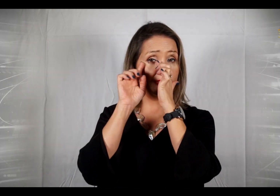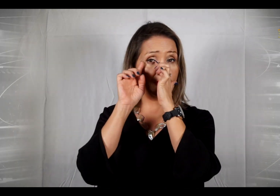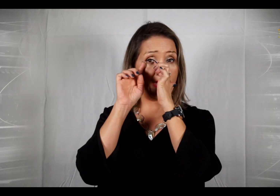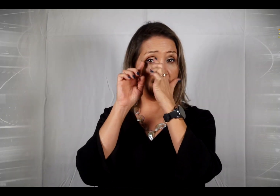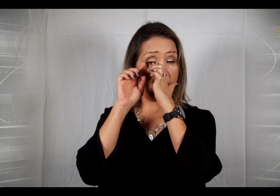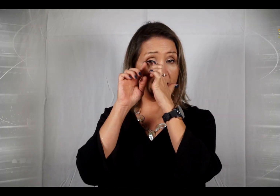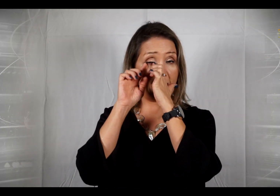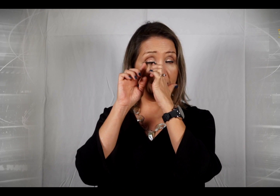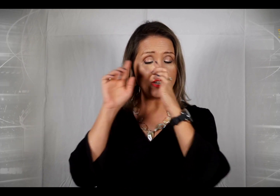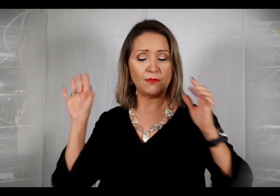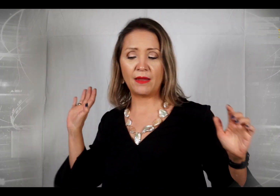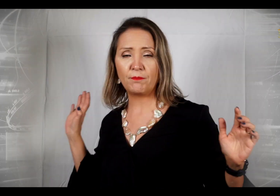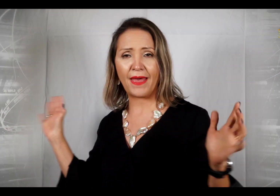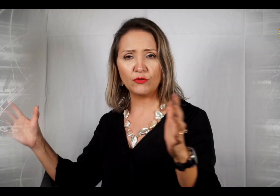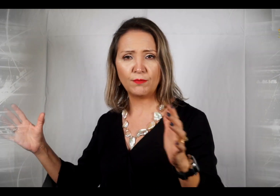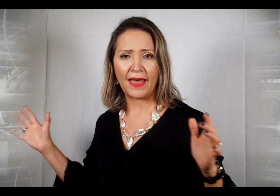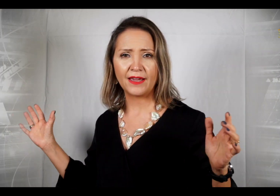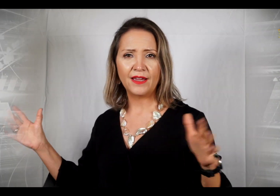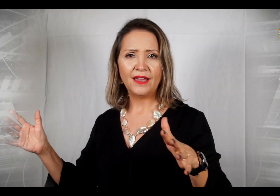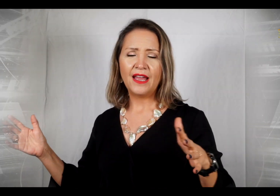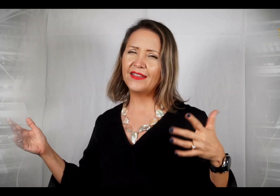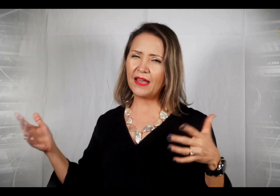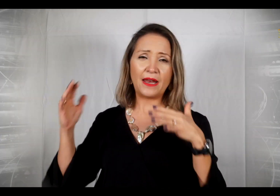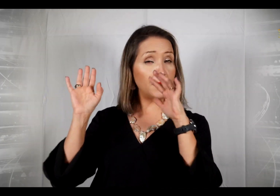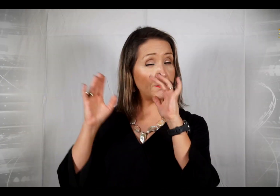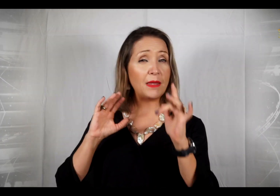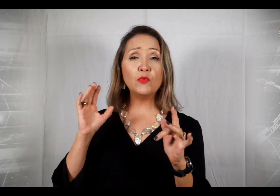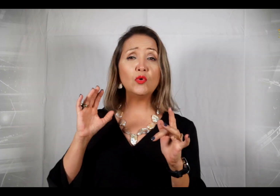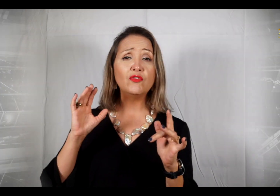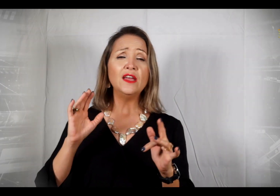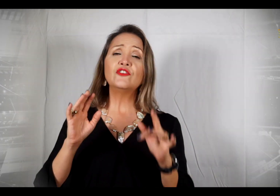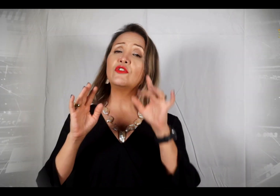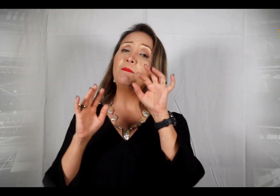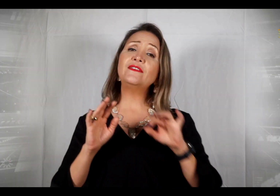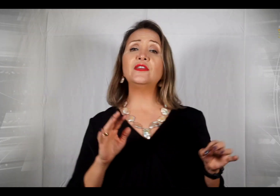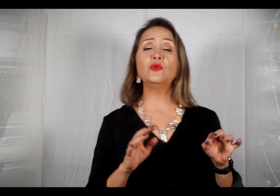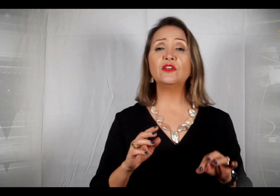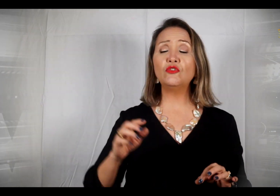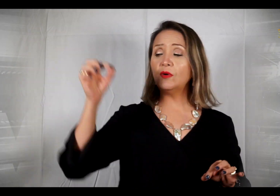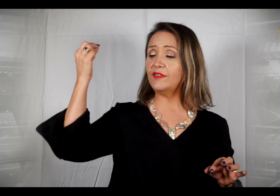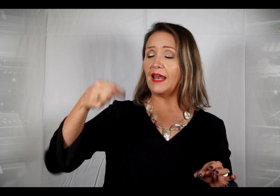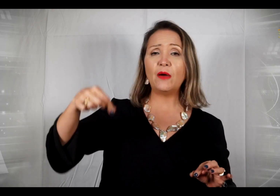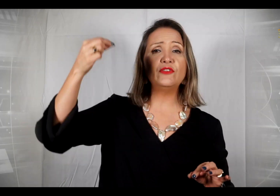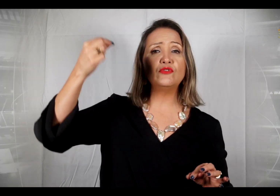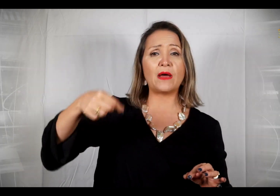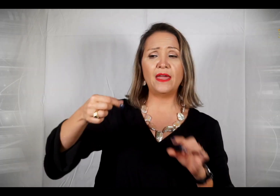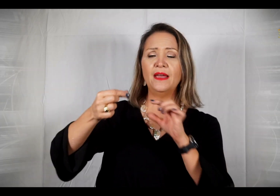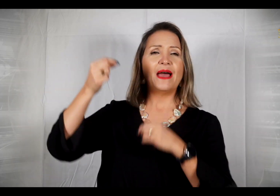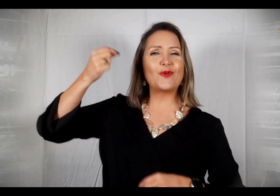of the eyelash might bounce back and it might move. So the best thing you can do is allow it to dry. I'm going